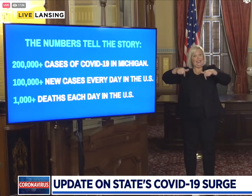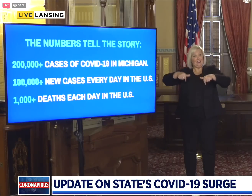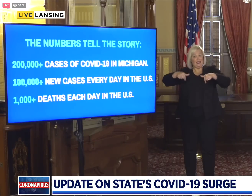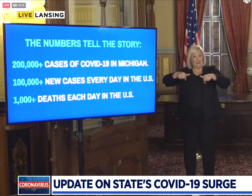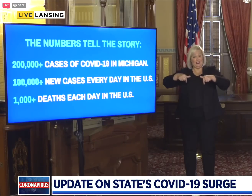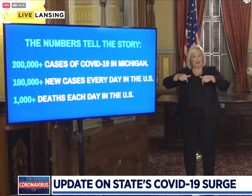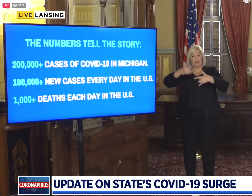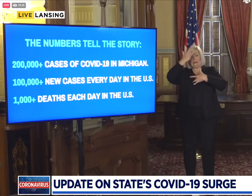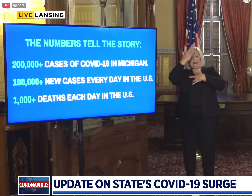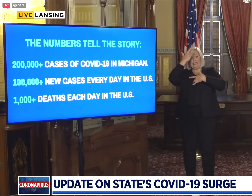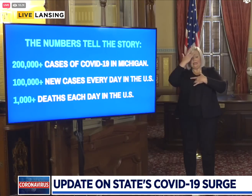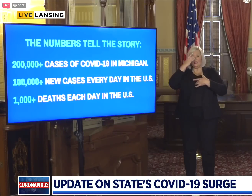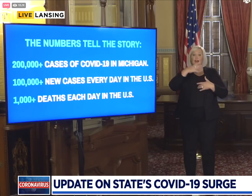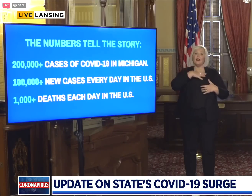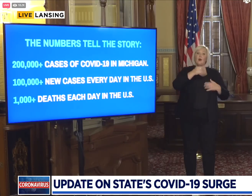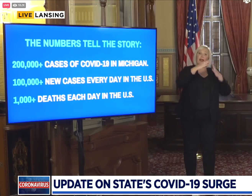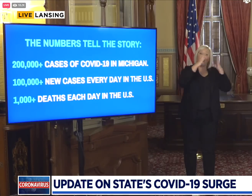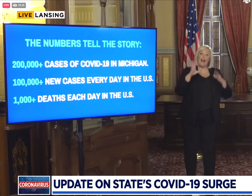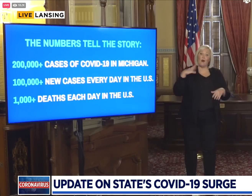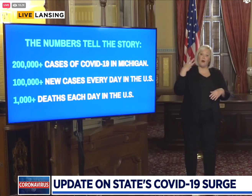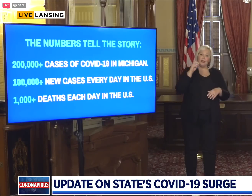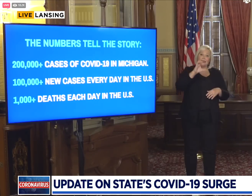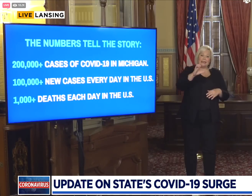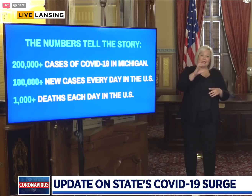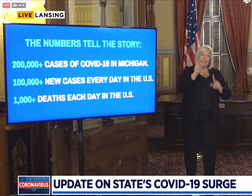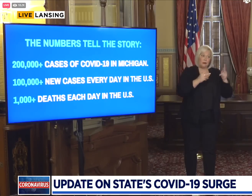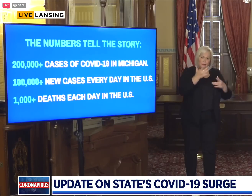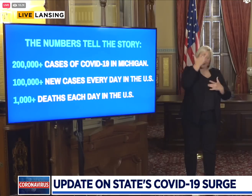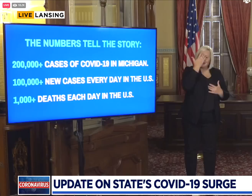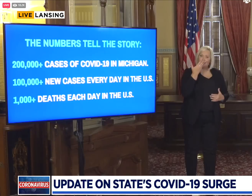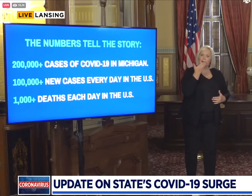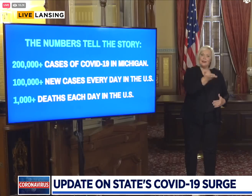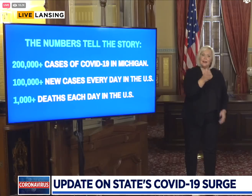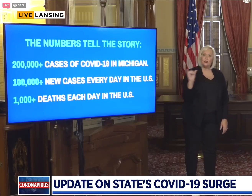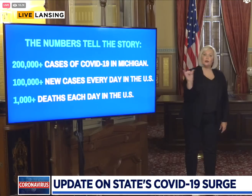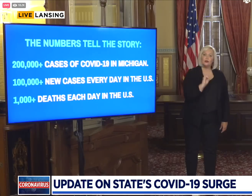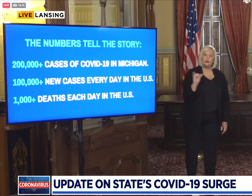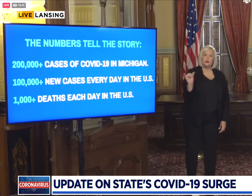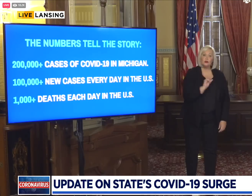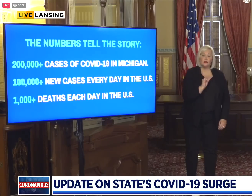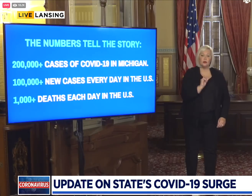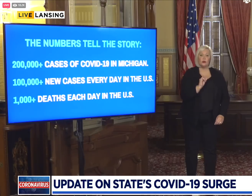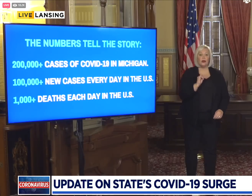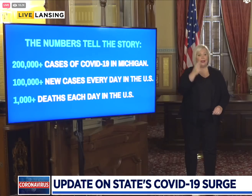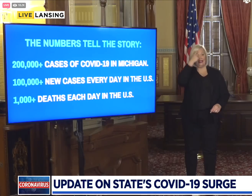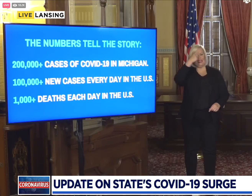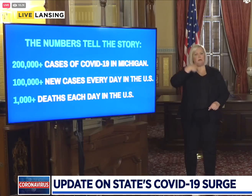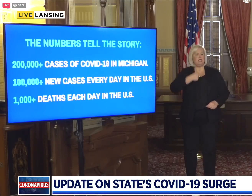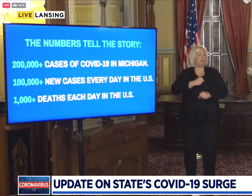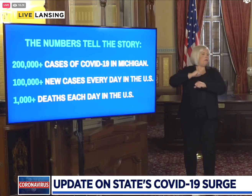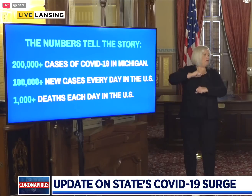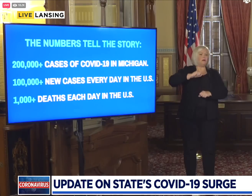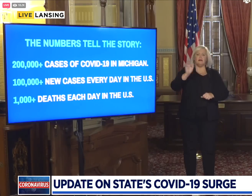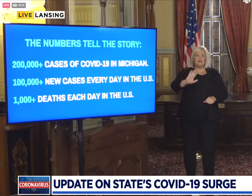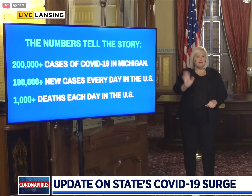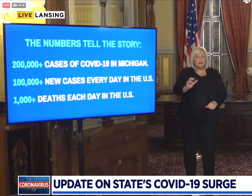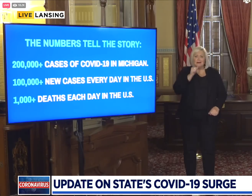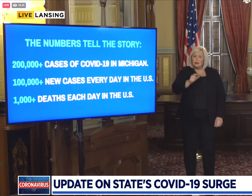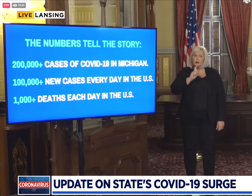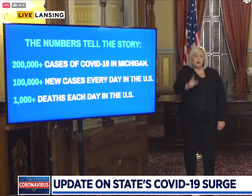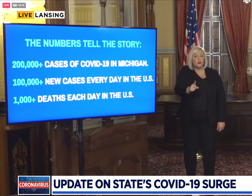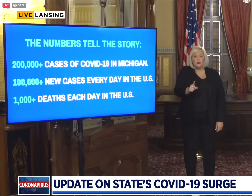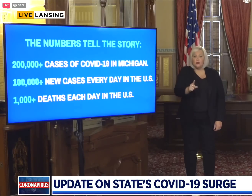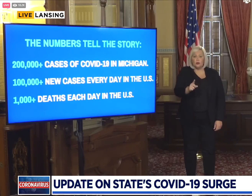to the White House have caught COVID-19. Nobody is immune to this disease.